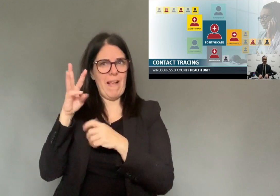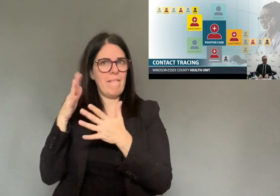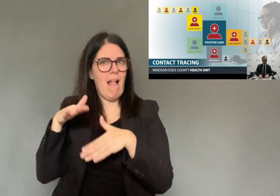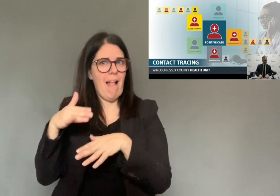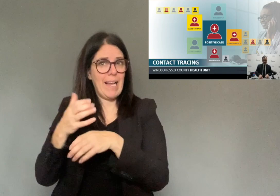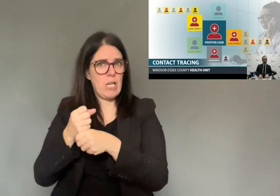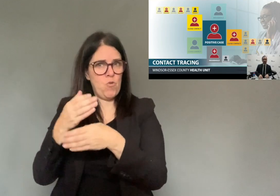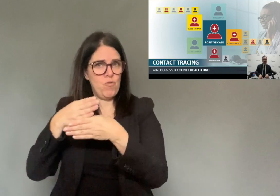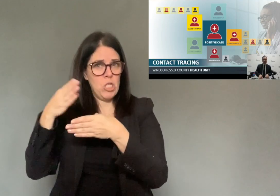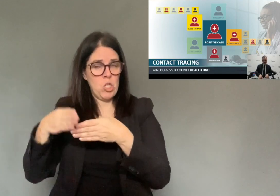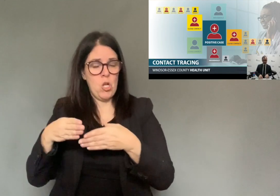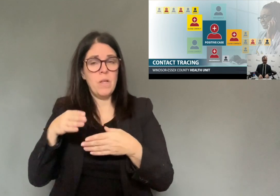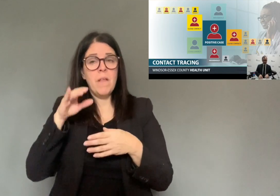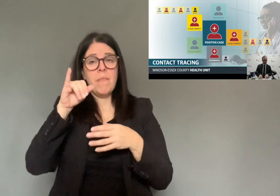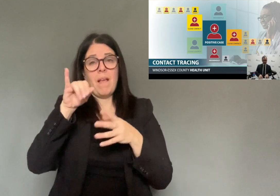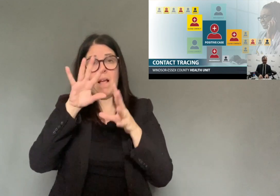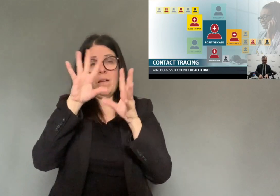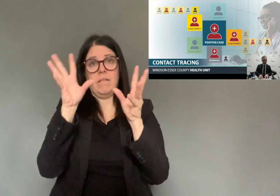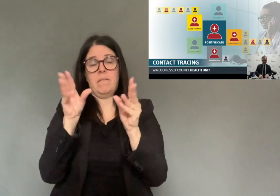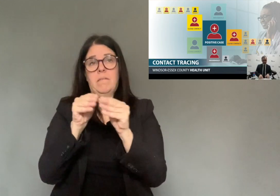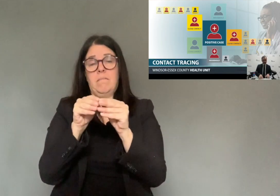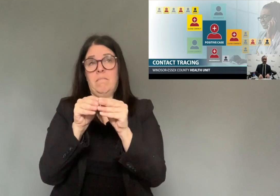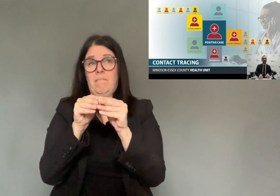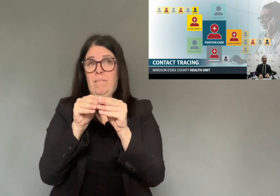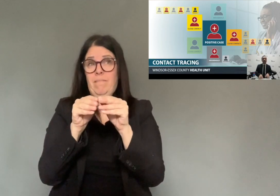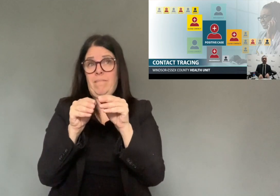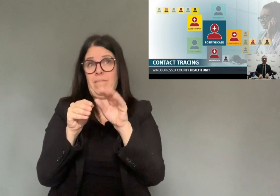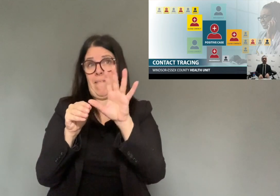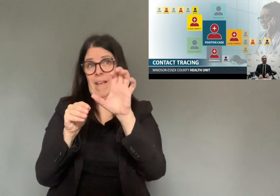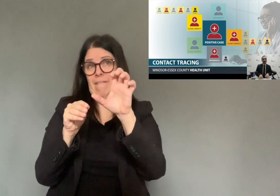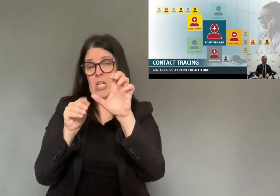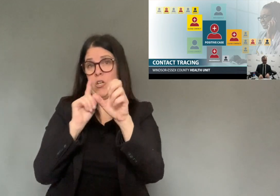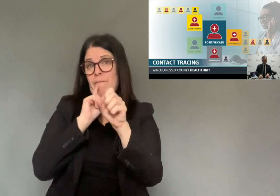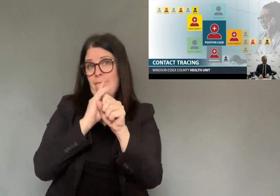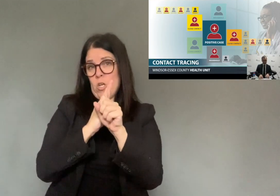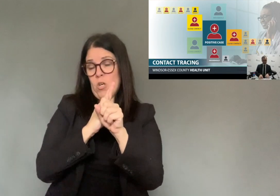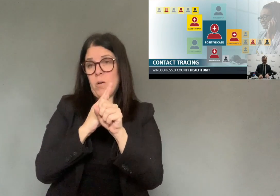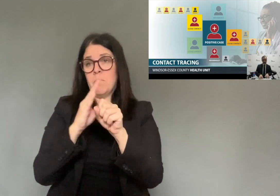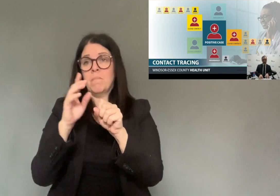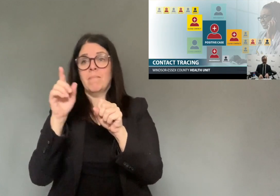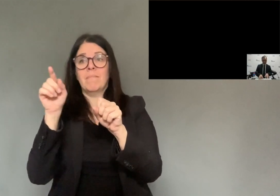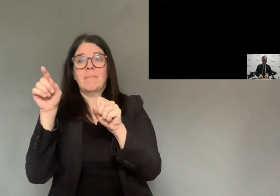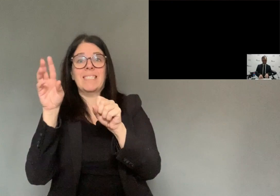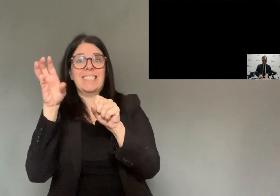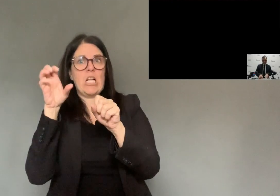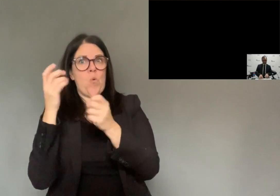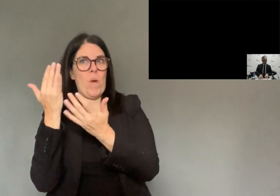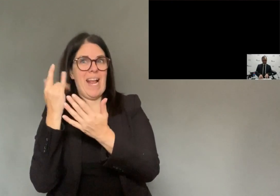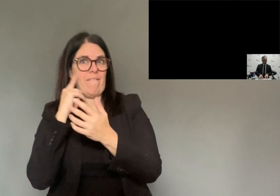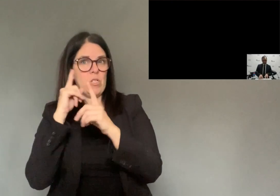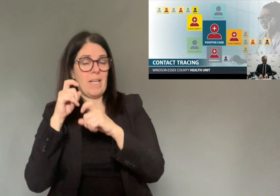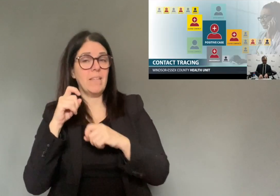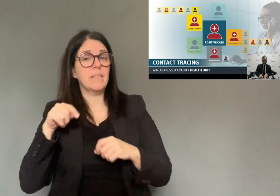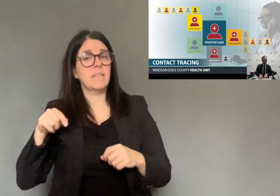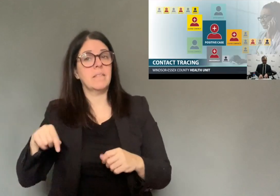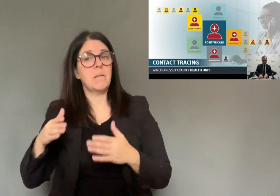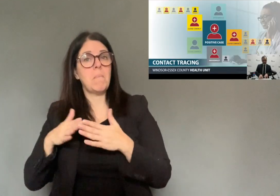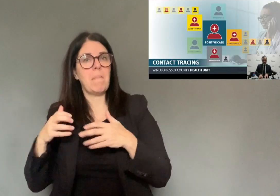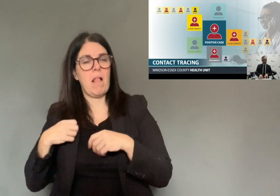of 1,100 people that public health is connecting on a daily basis. Each of